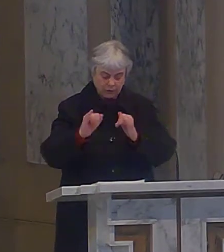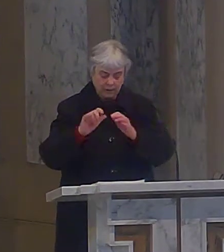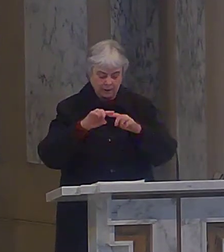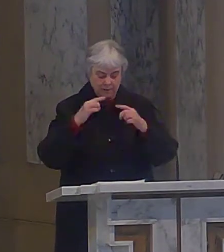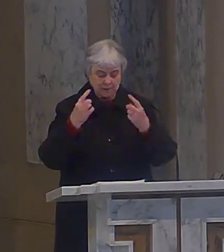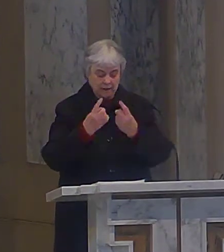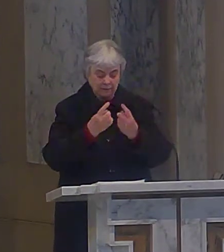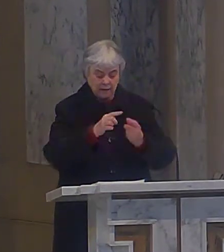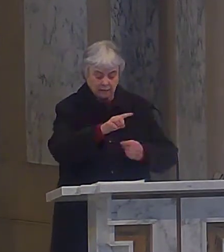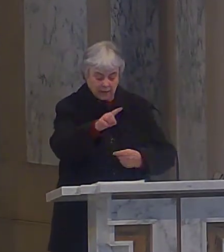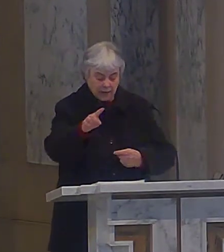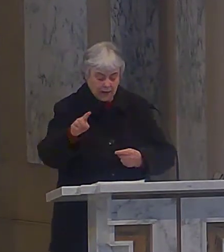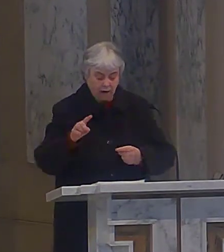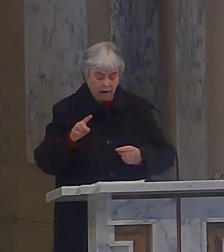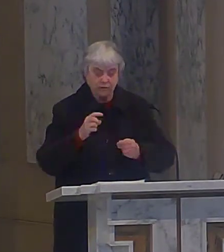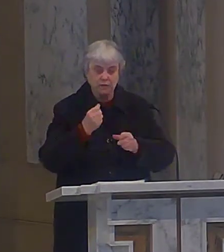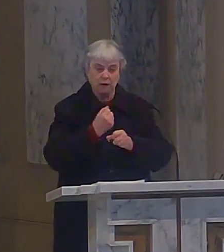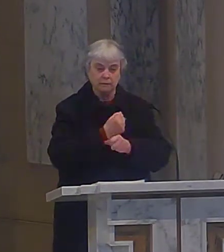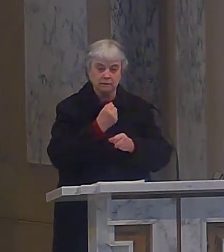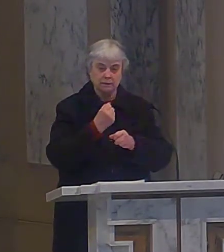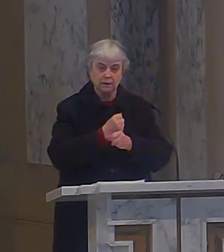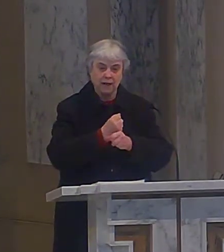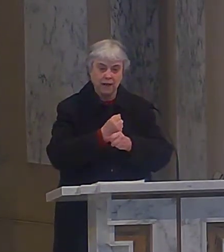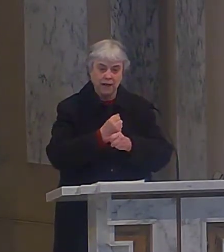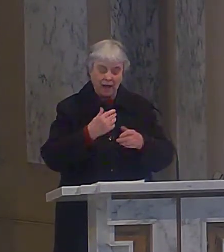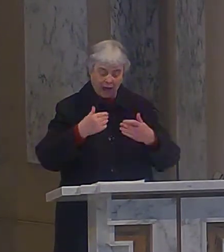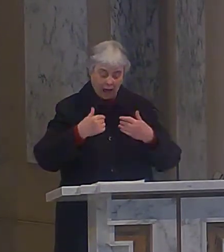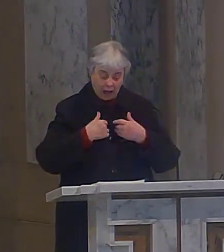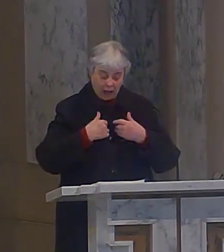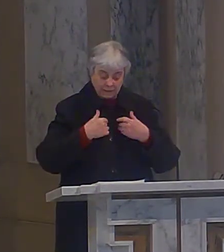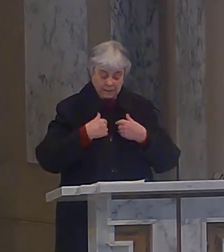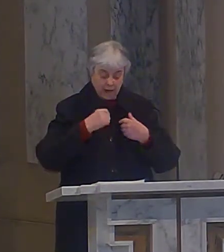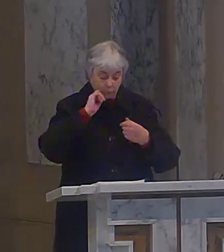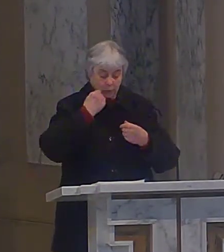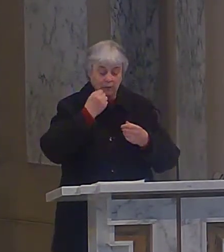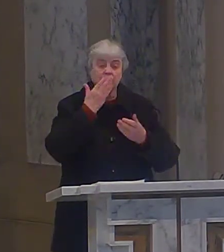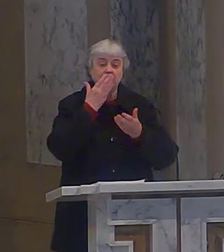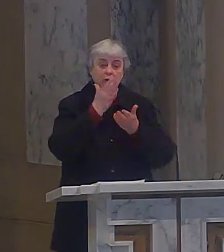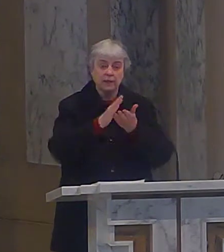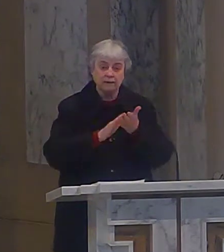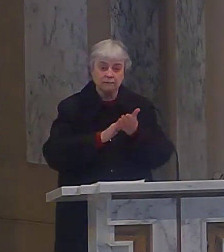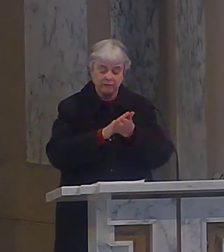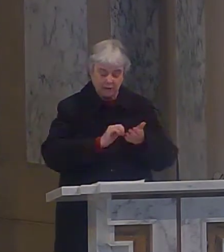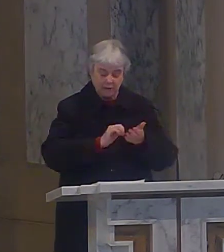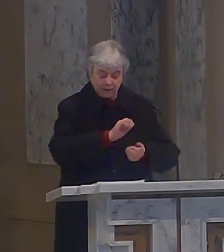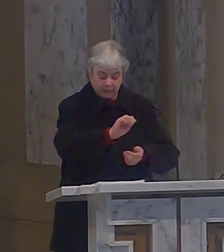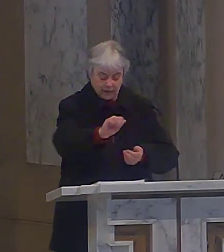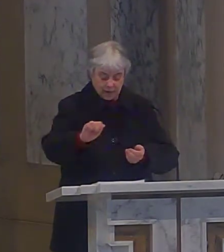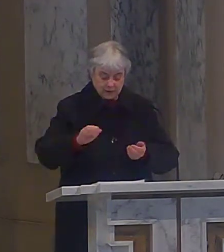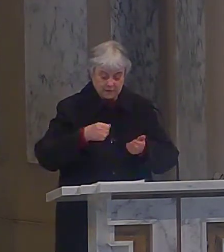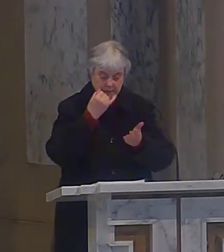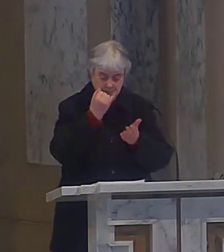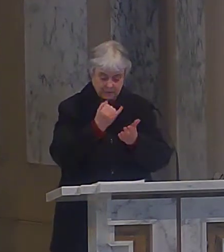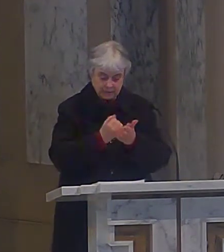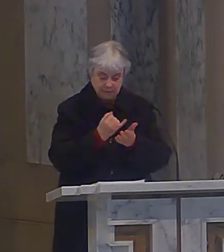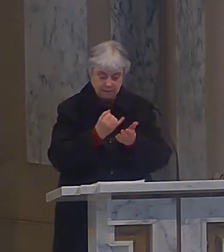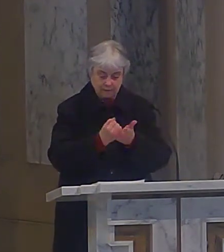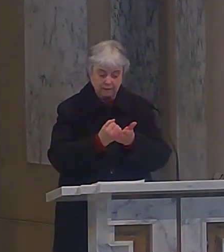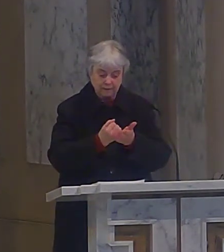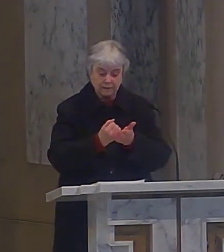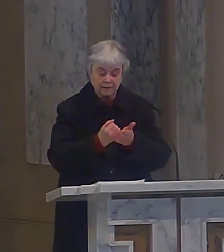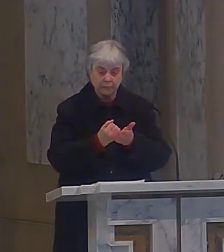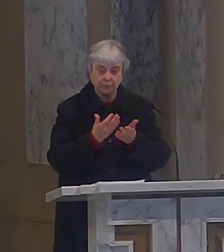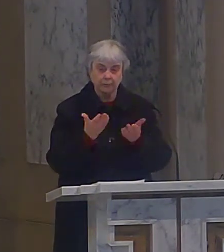things that they have done and i will forgive their sins